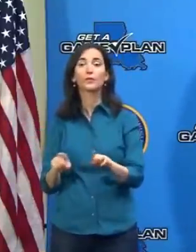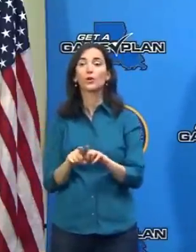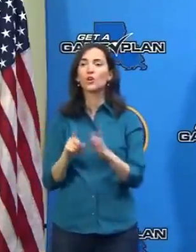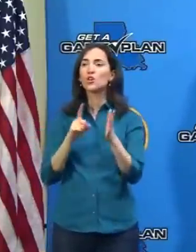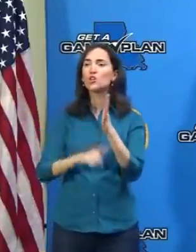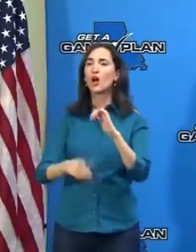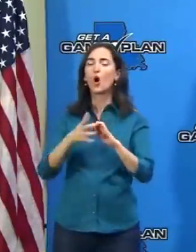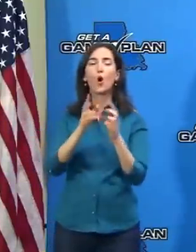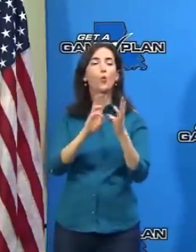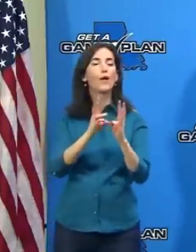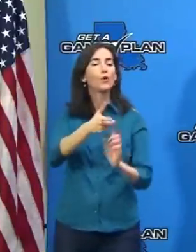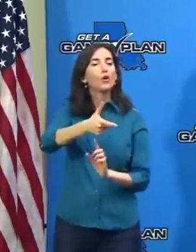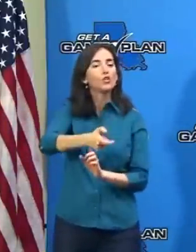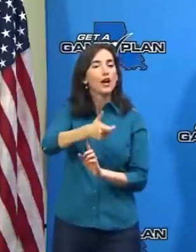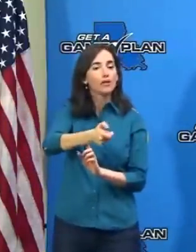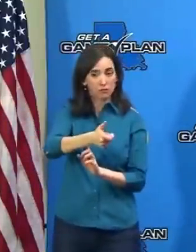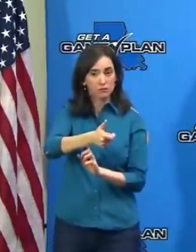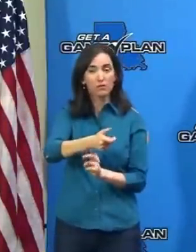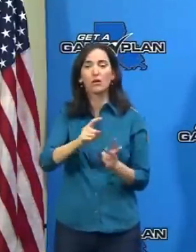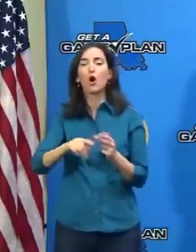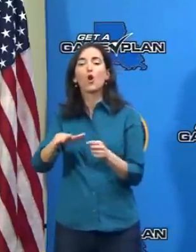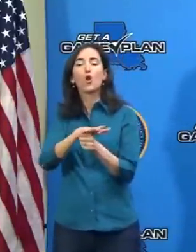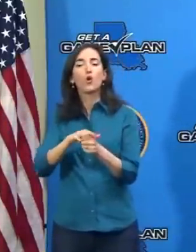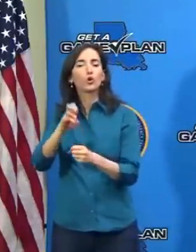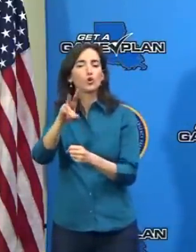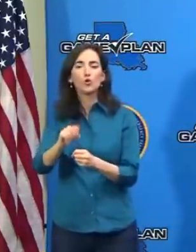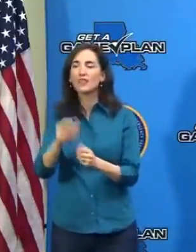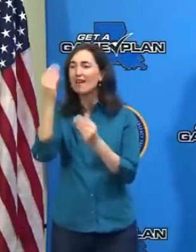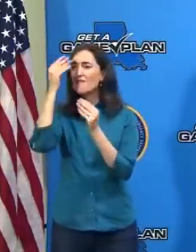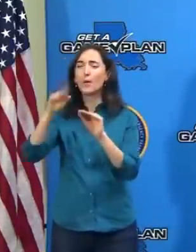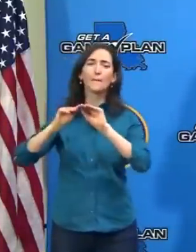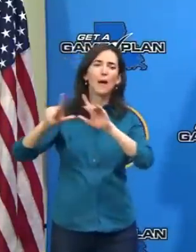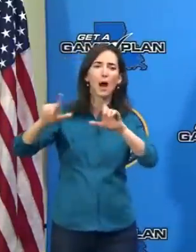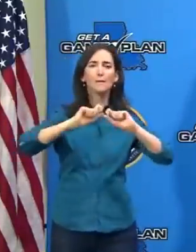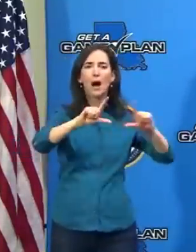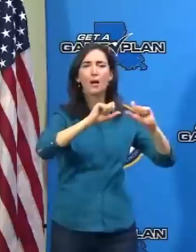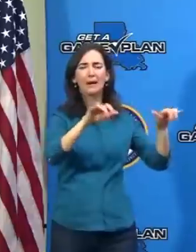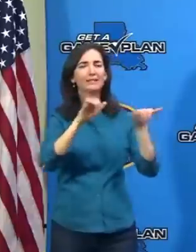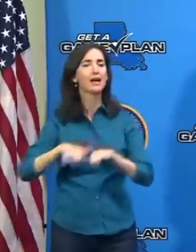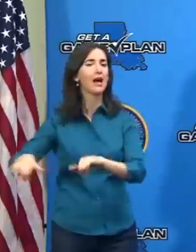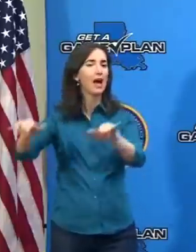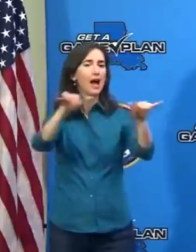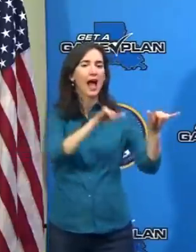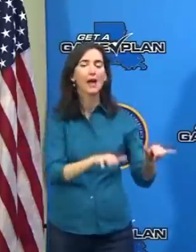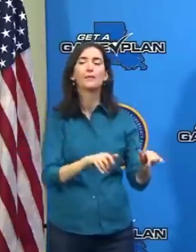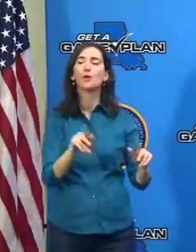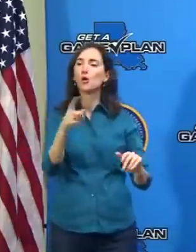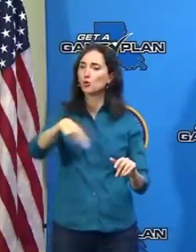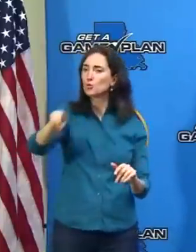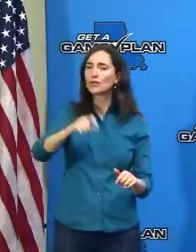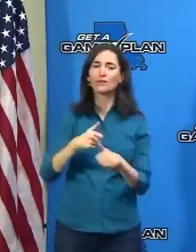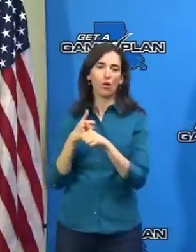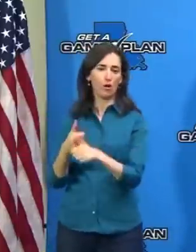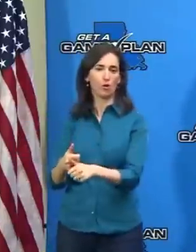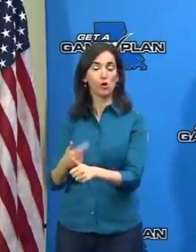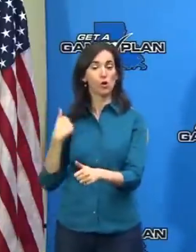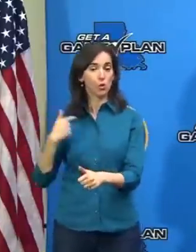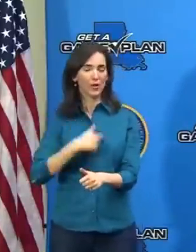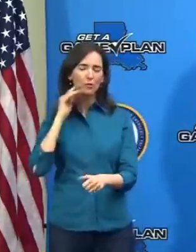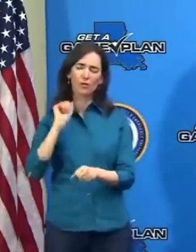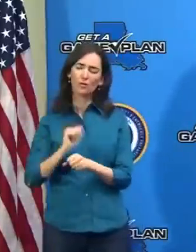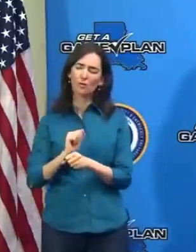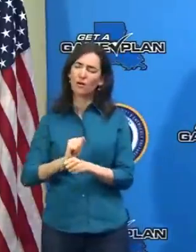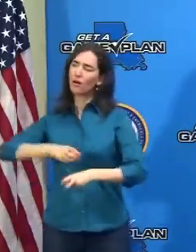Weather Channel and local news, and everybody's putting out the same information. We just need people to do that. And we're going to work as hard as we can